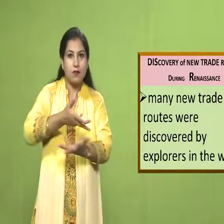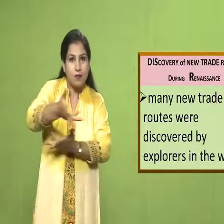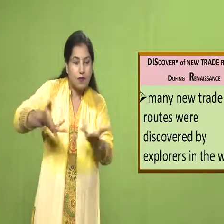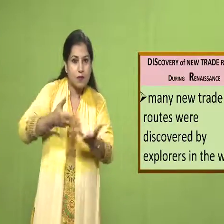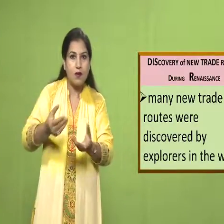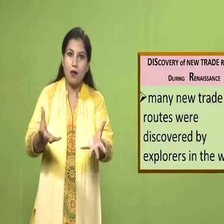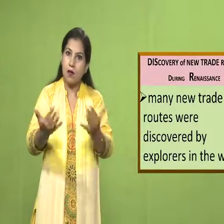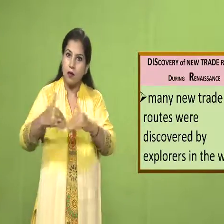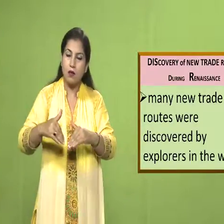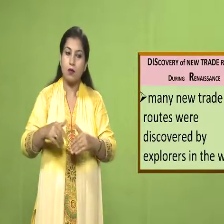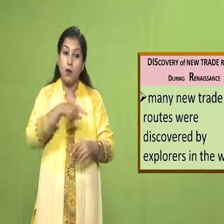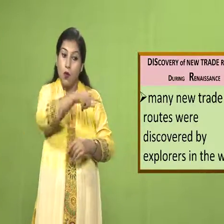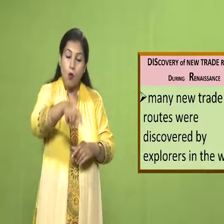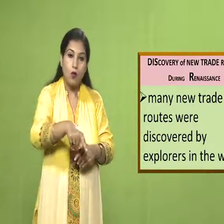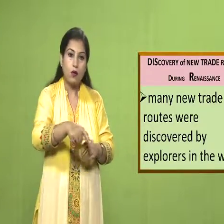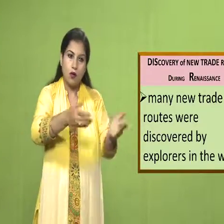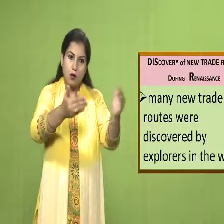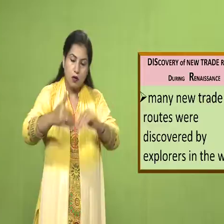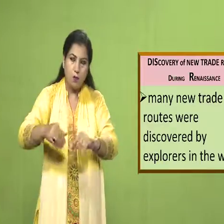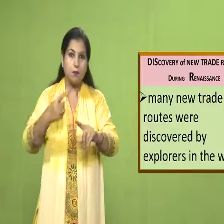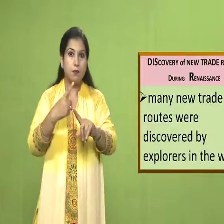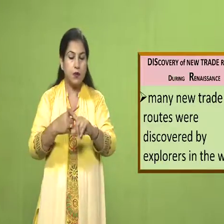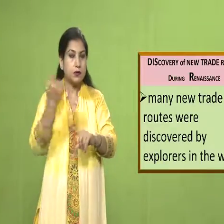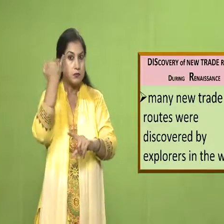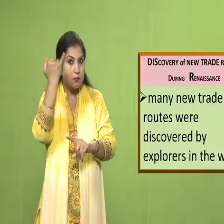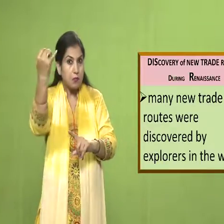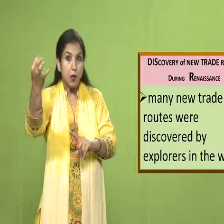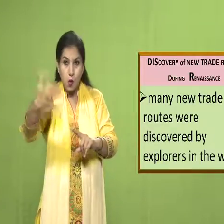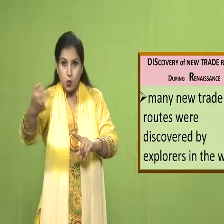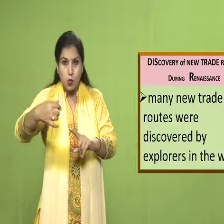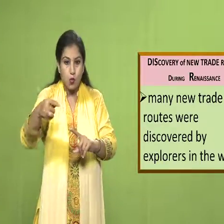They brought with them new ideas and thoughts.